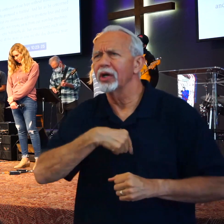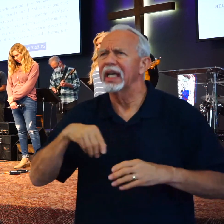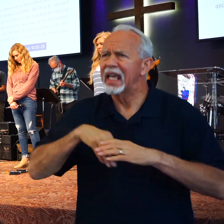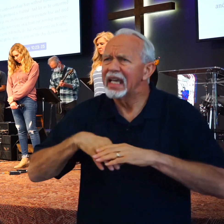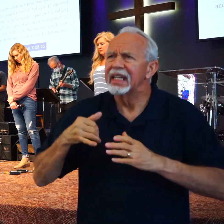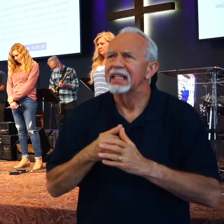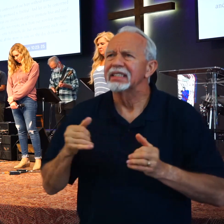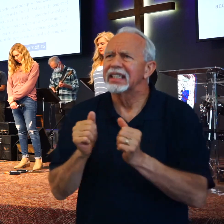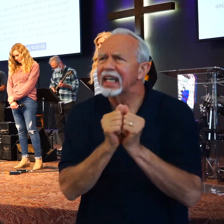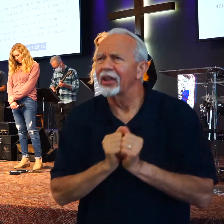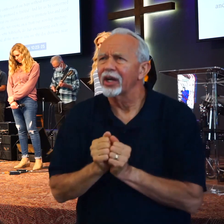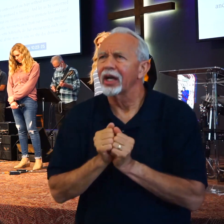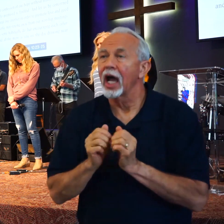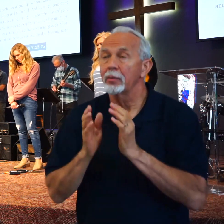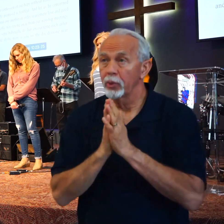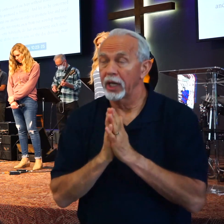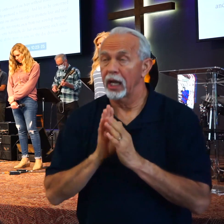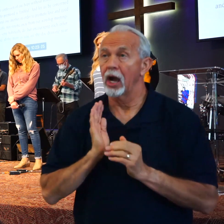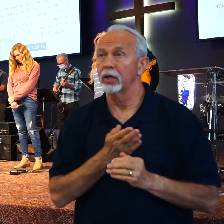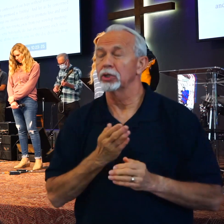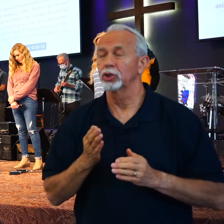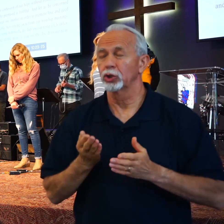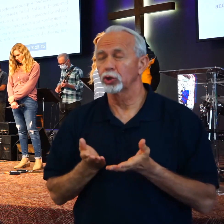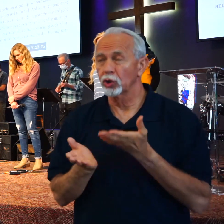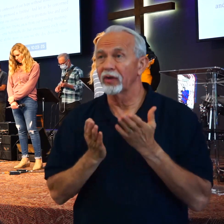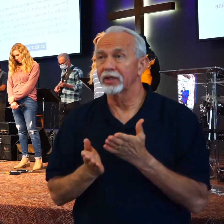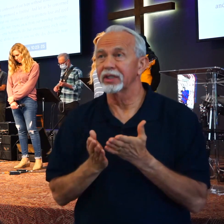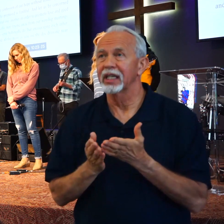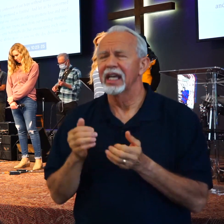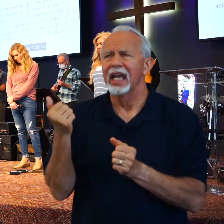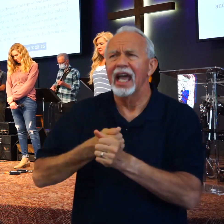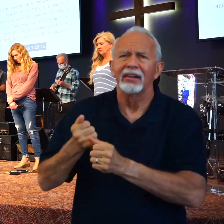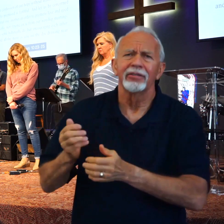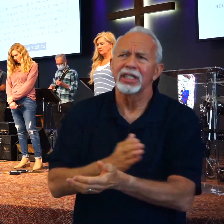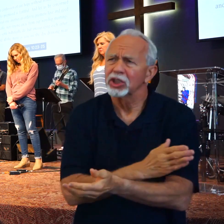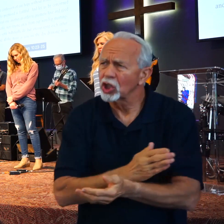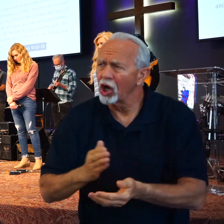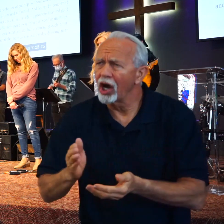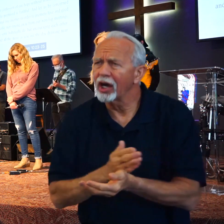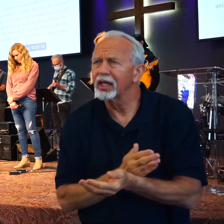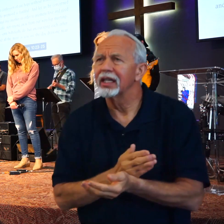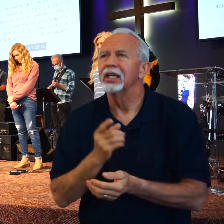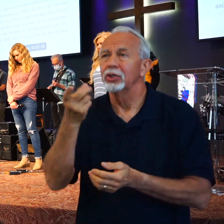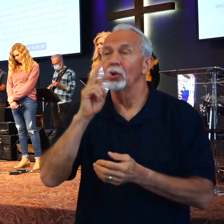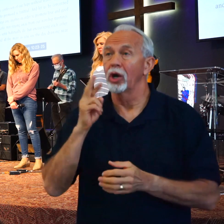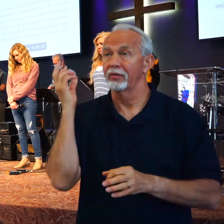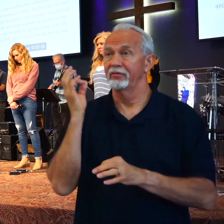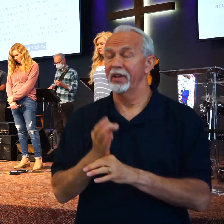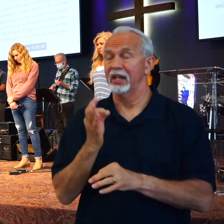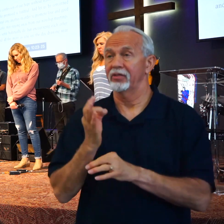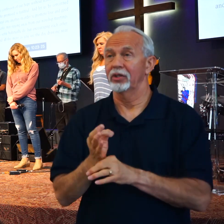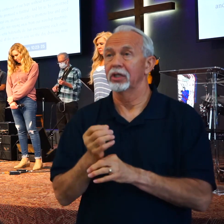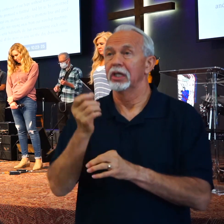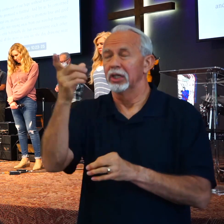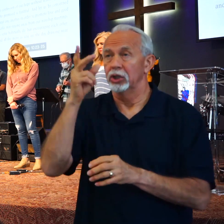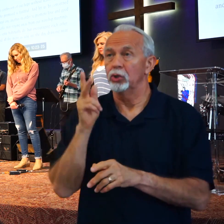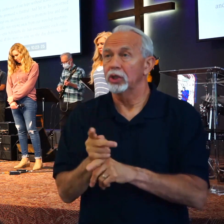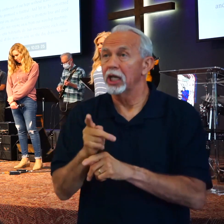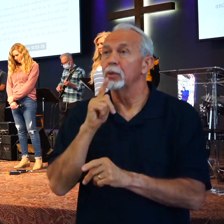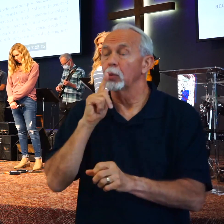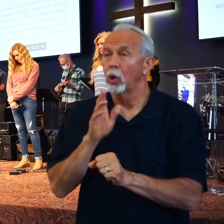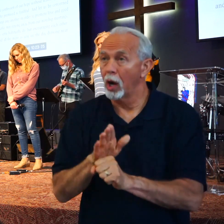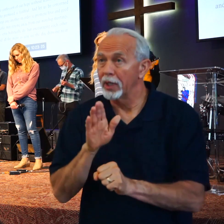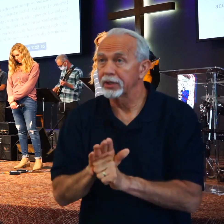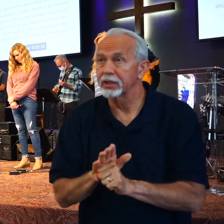Lord, I pray that in our service today, we would remember through every song that we sing that you are faithful, that you keep your